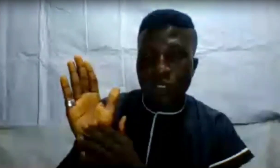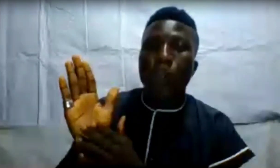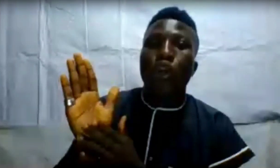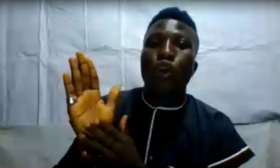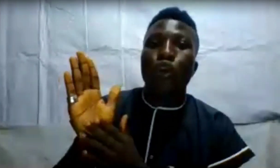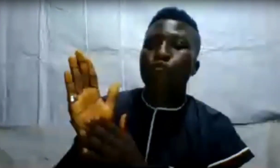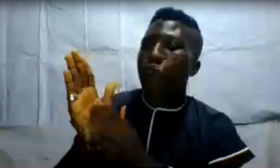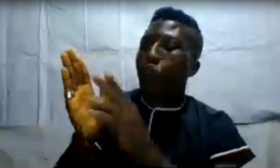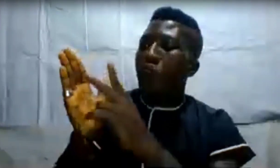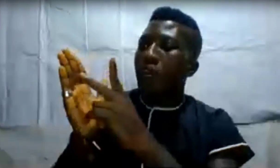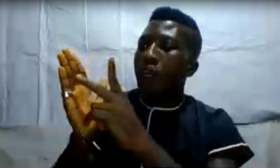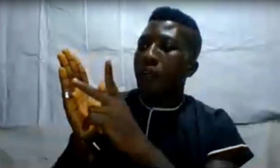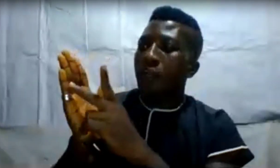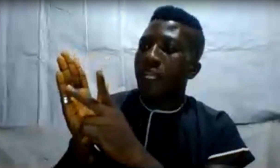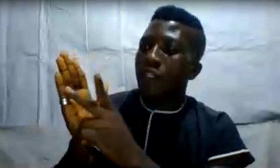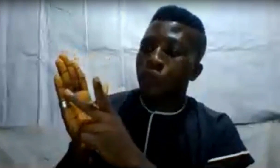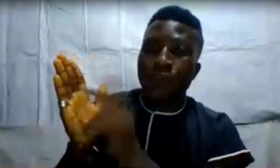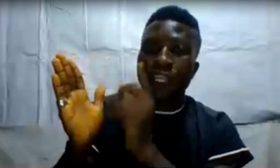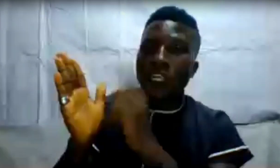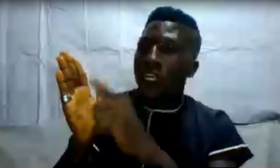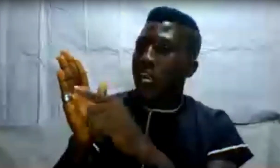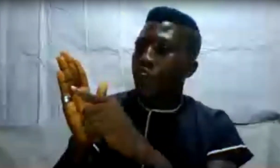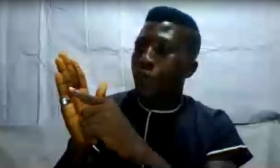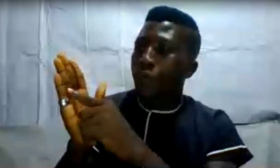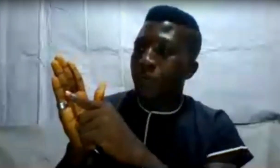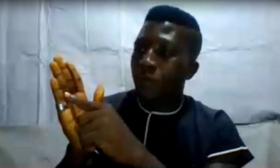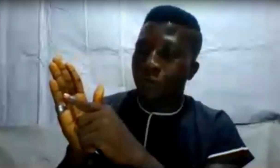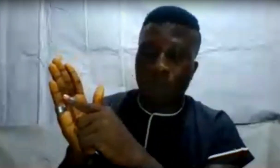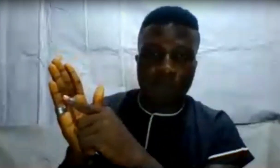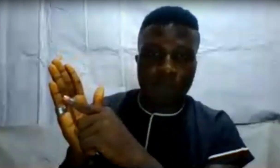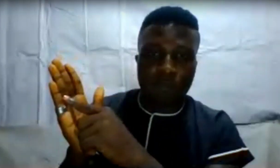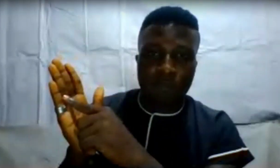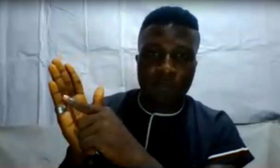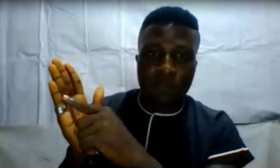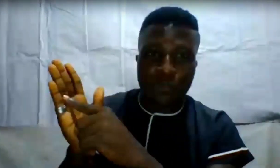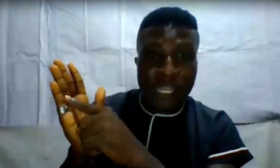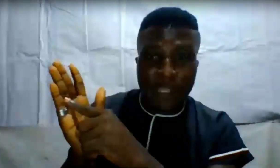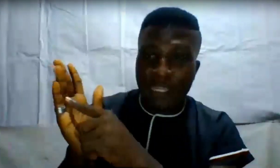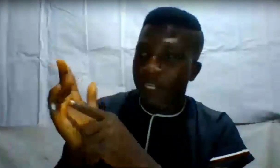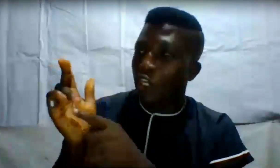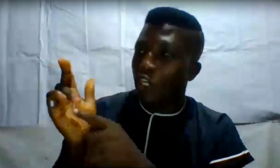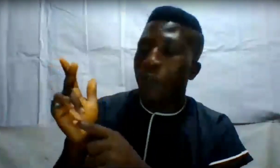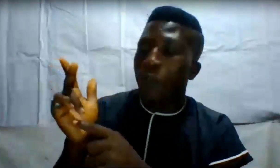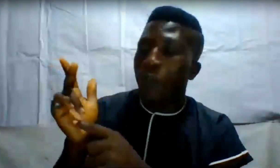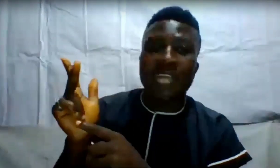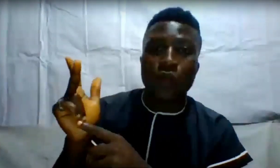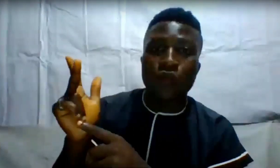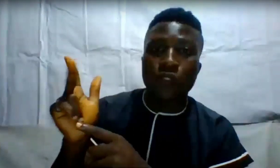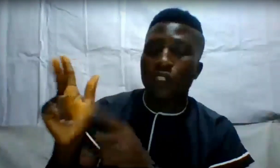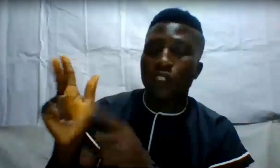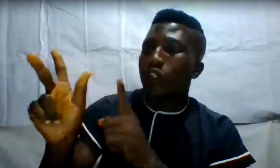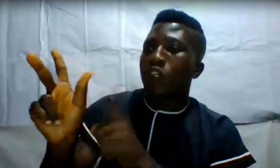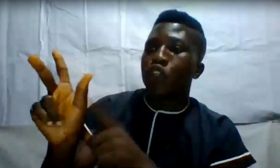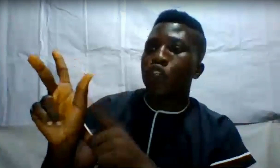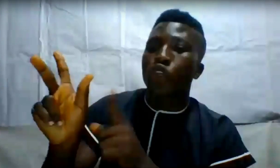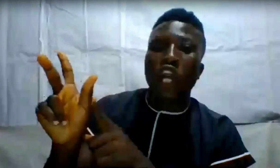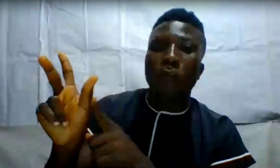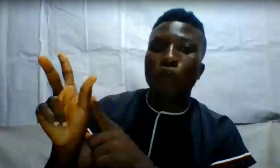Your little finger and your ring finger comes down. Your thumb goes in